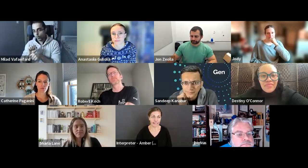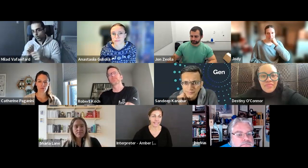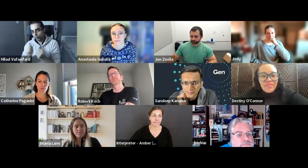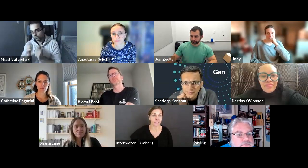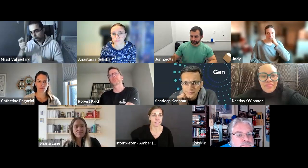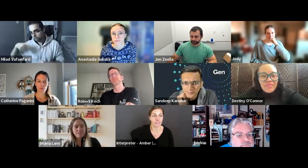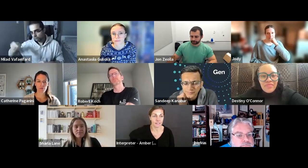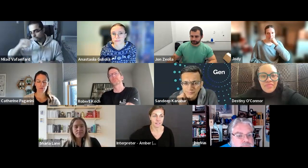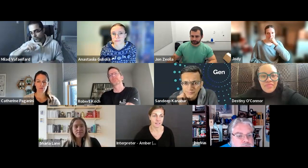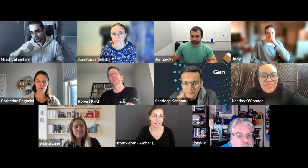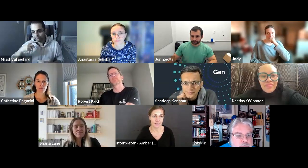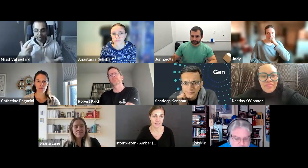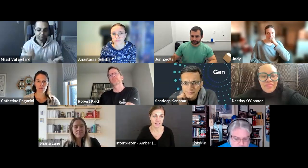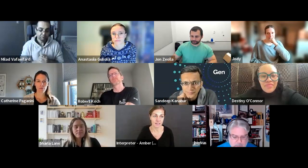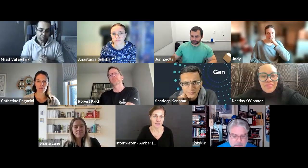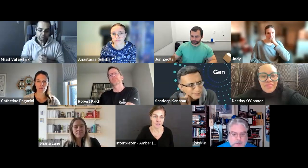different clients.